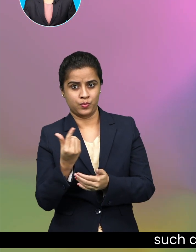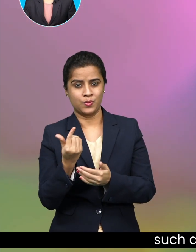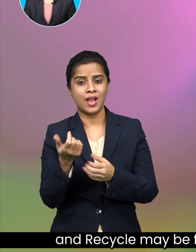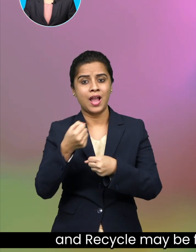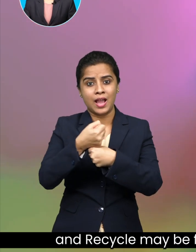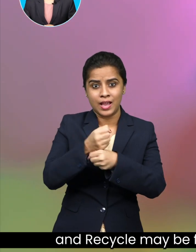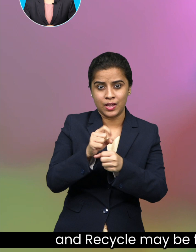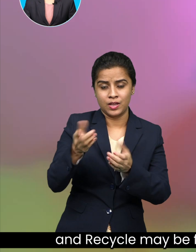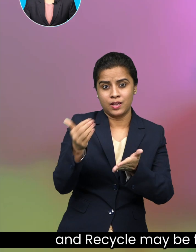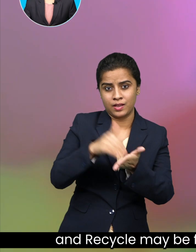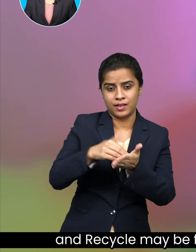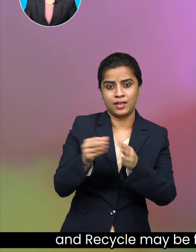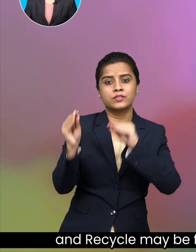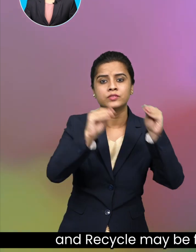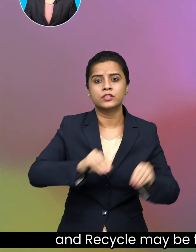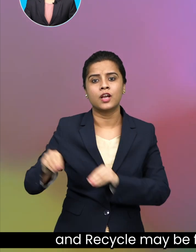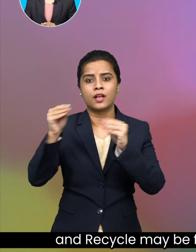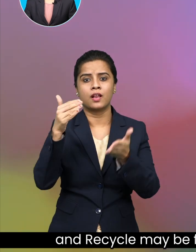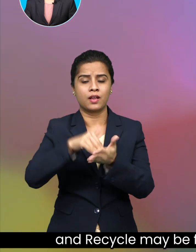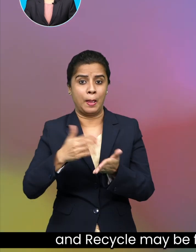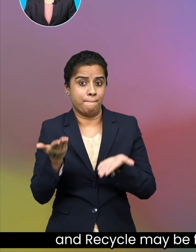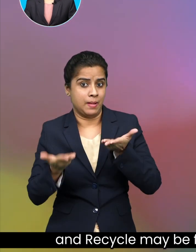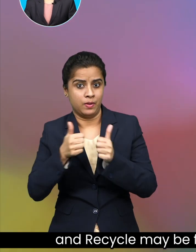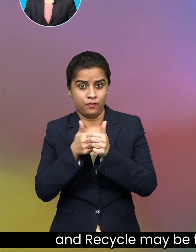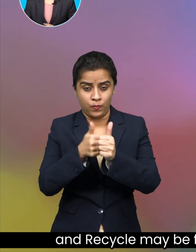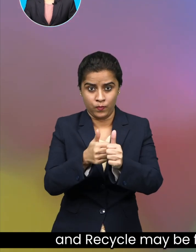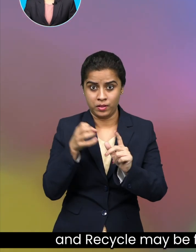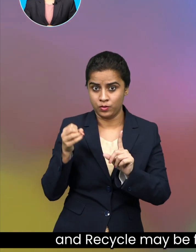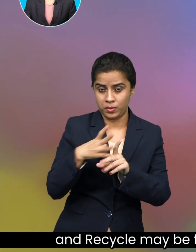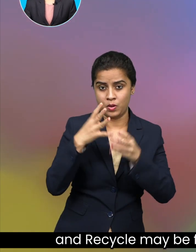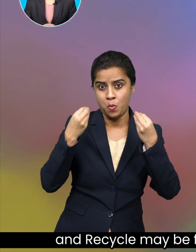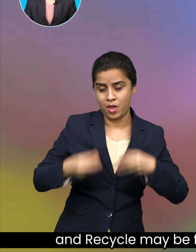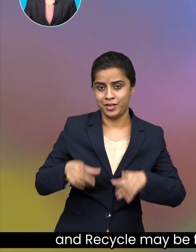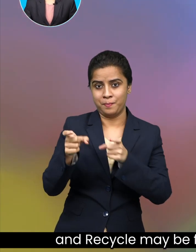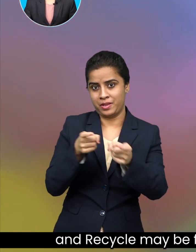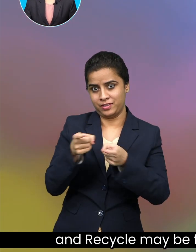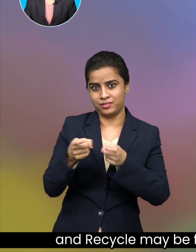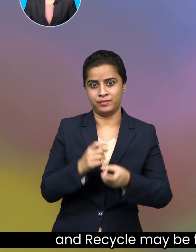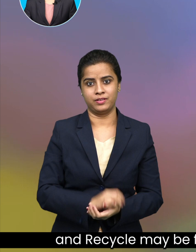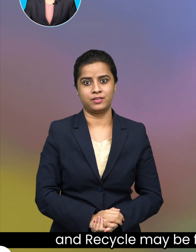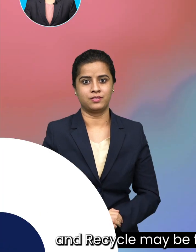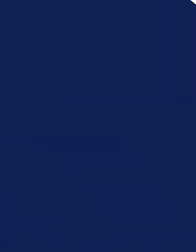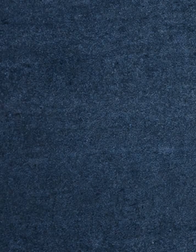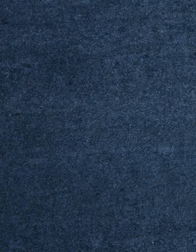recovery, and recycle, may be followed for effective waste management.